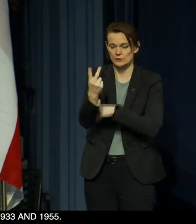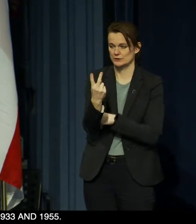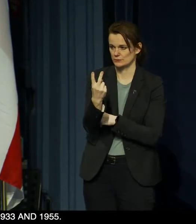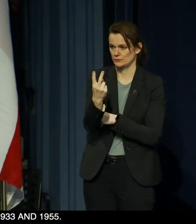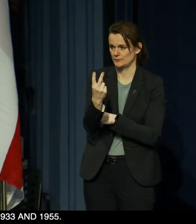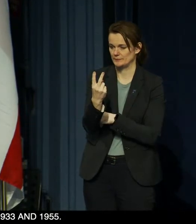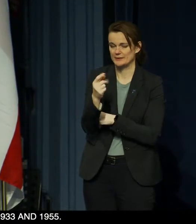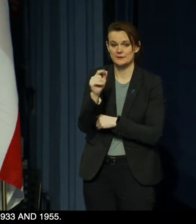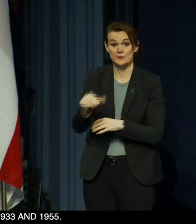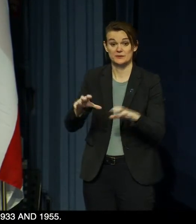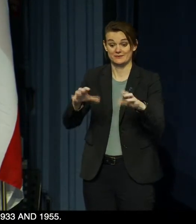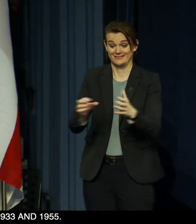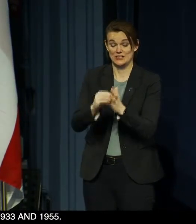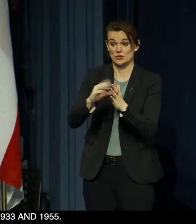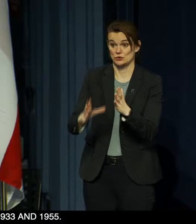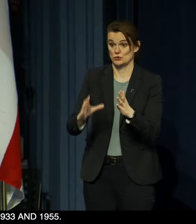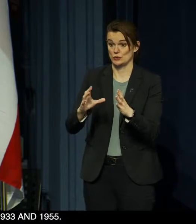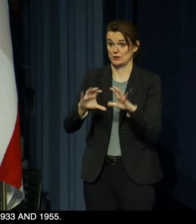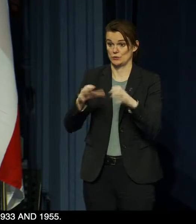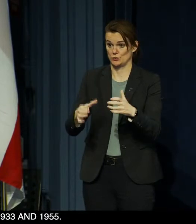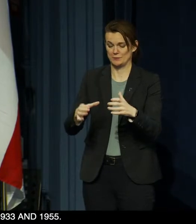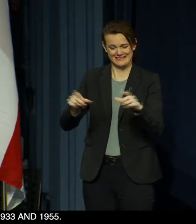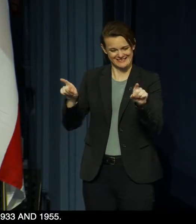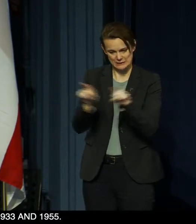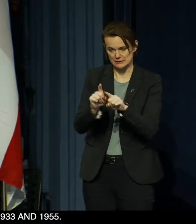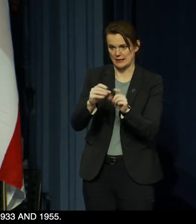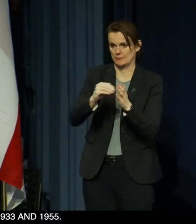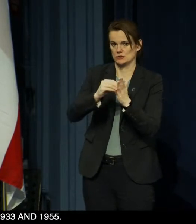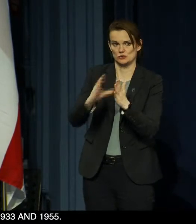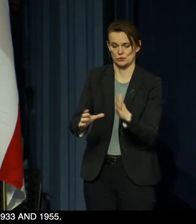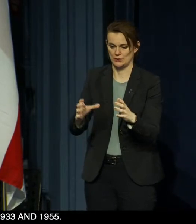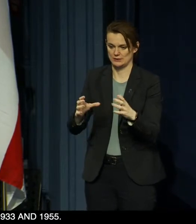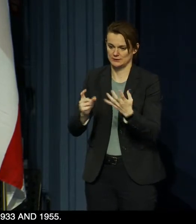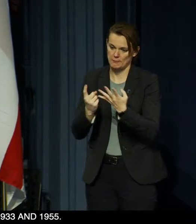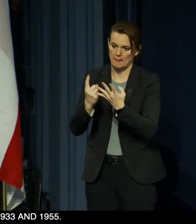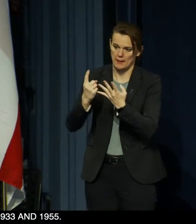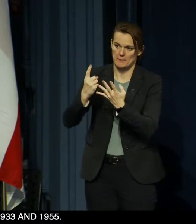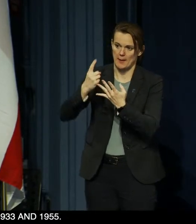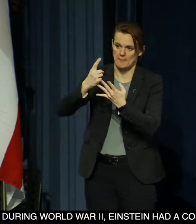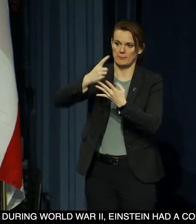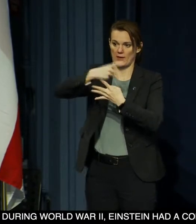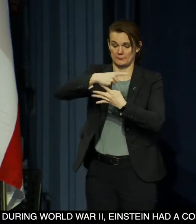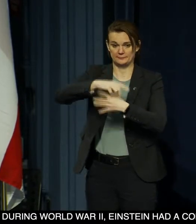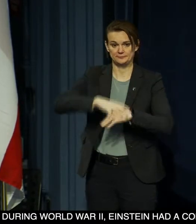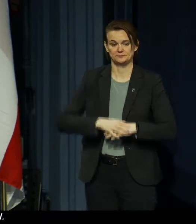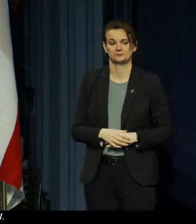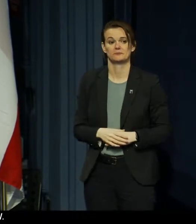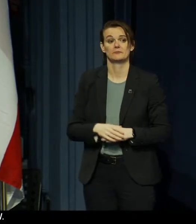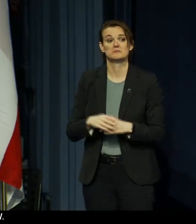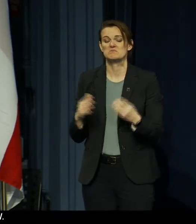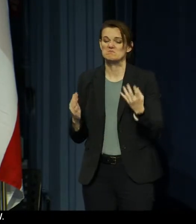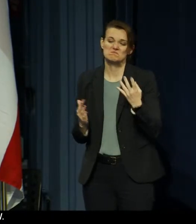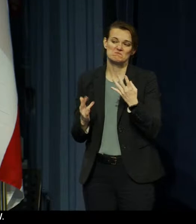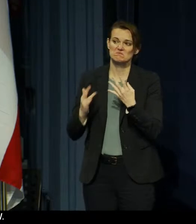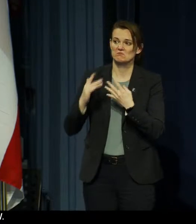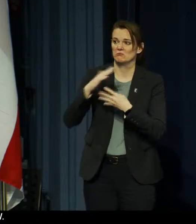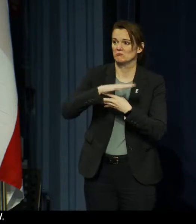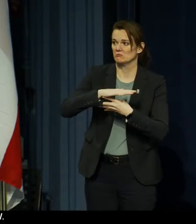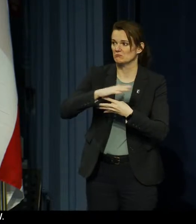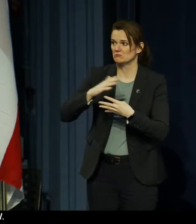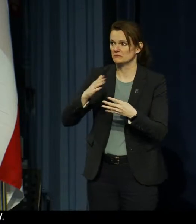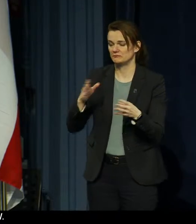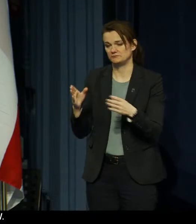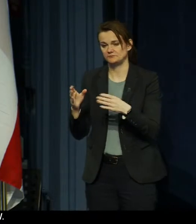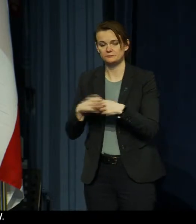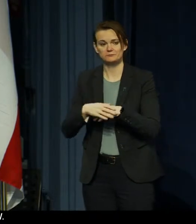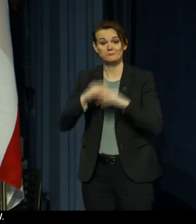had a consistent group of students for 4 years in a row. And near the end of that 4 years, Einstein's teaching assistant, as